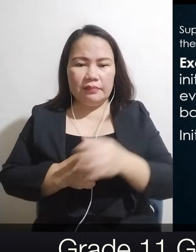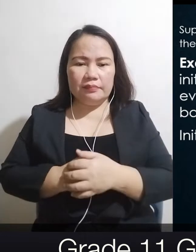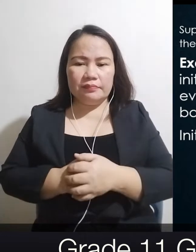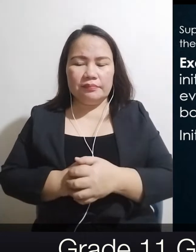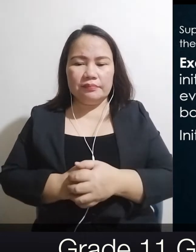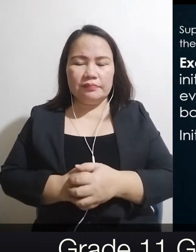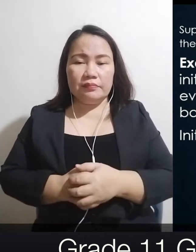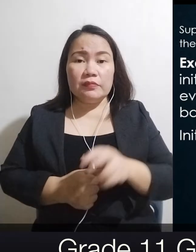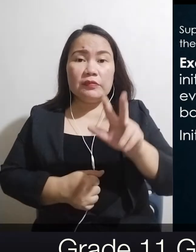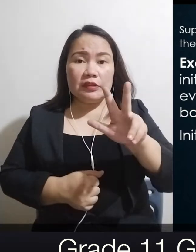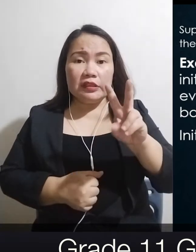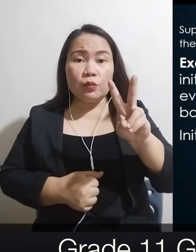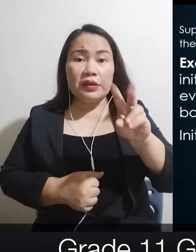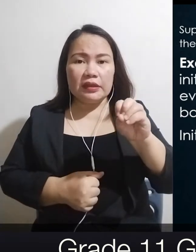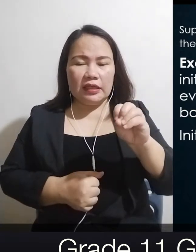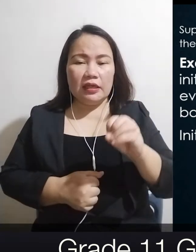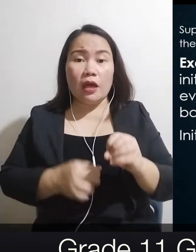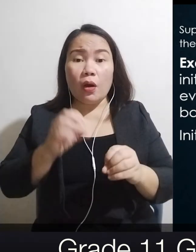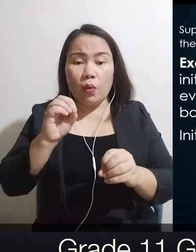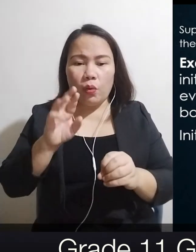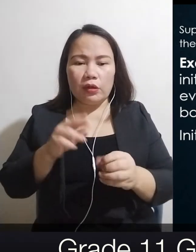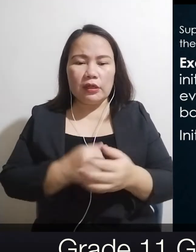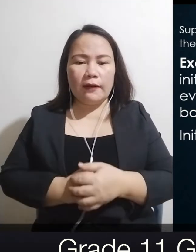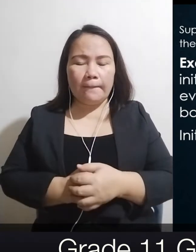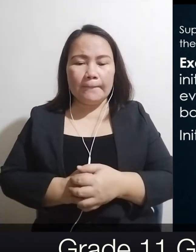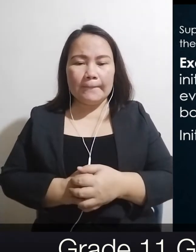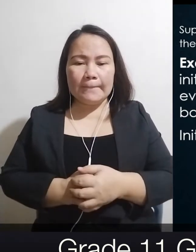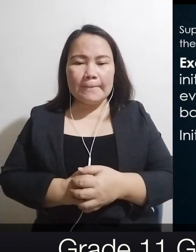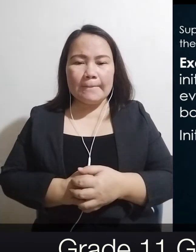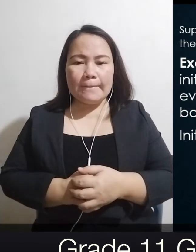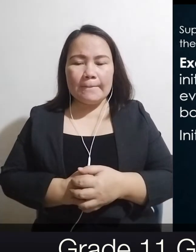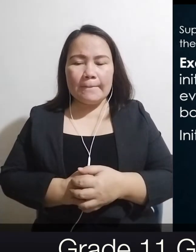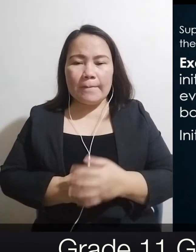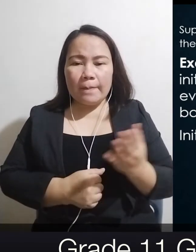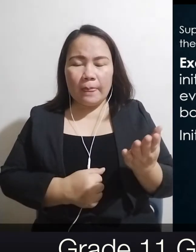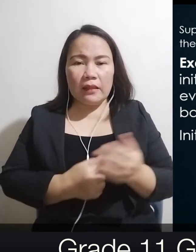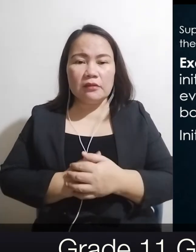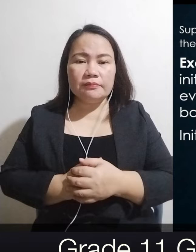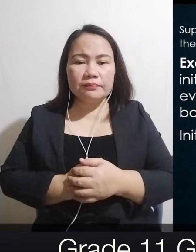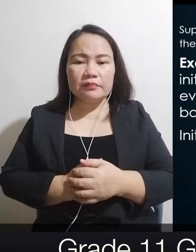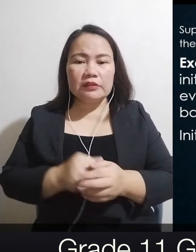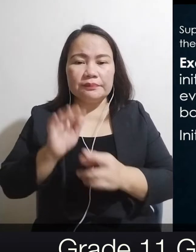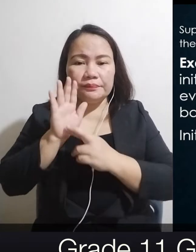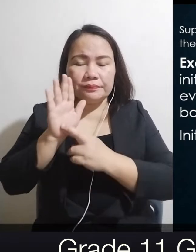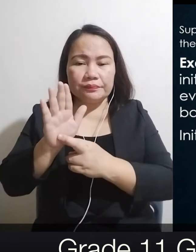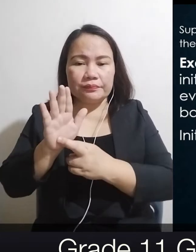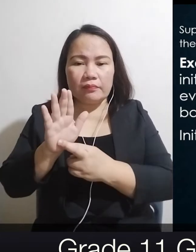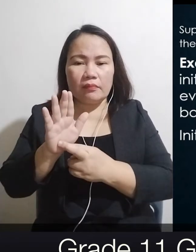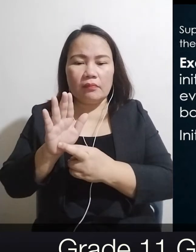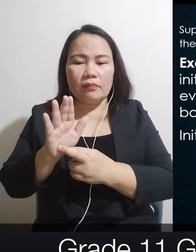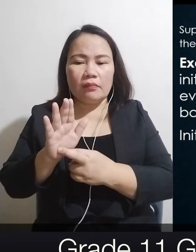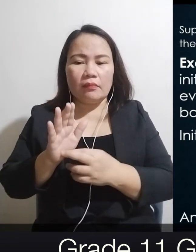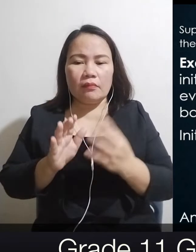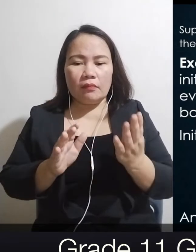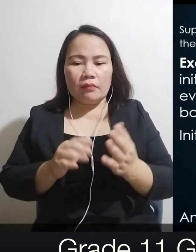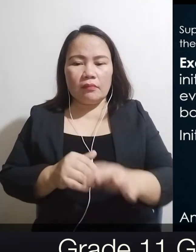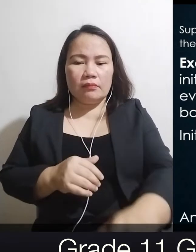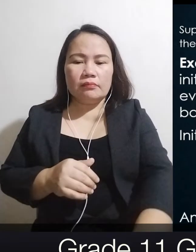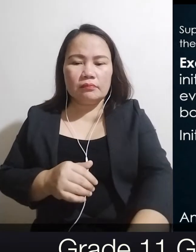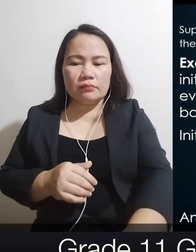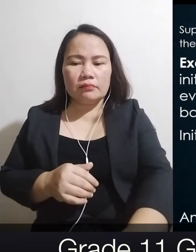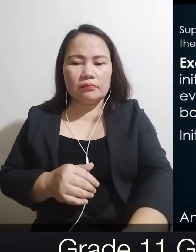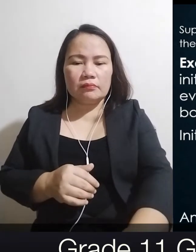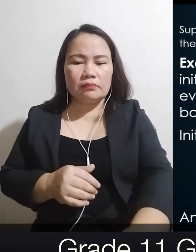times 20, that is 320. Or in this situation, we can represent using the